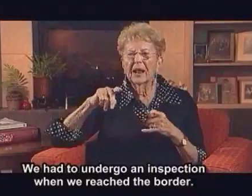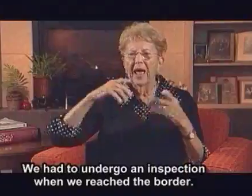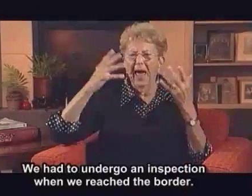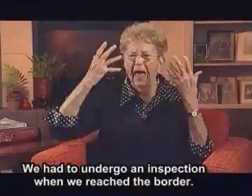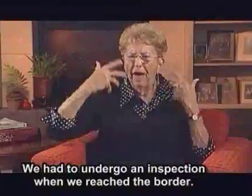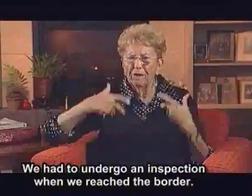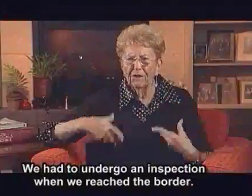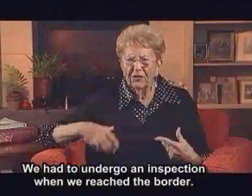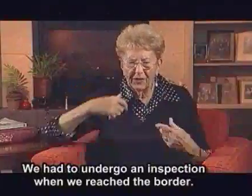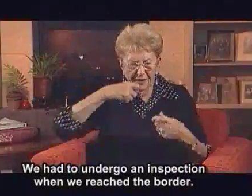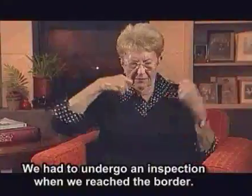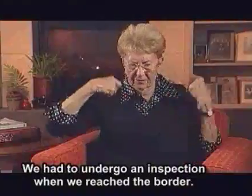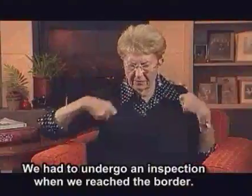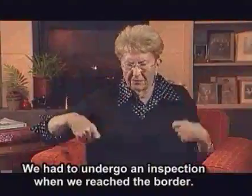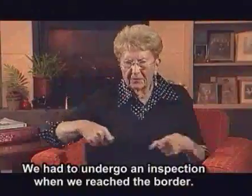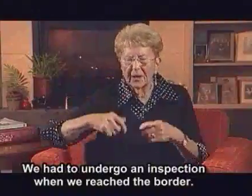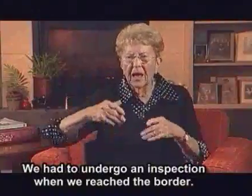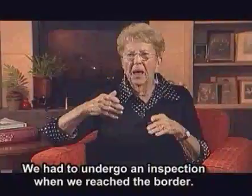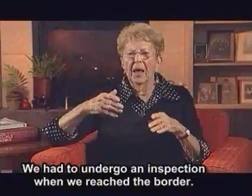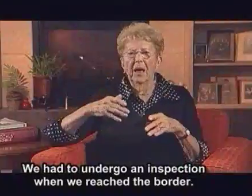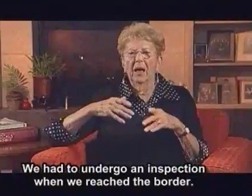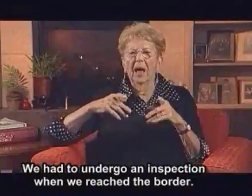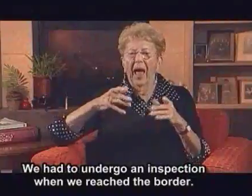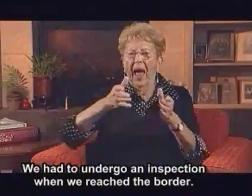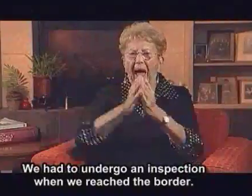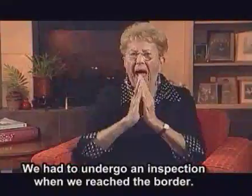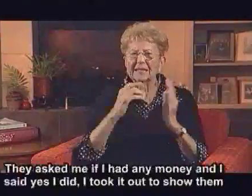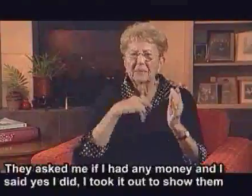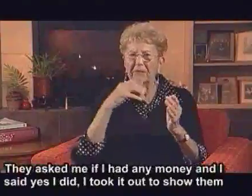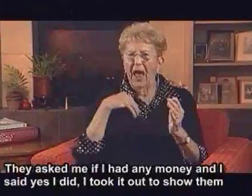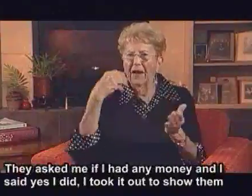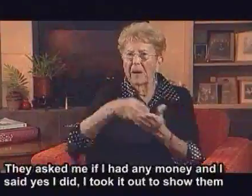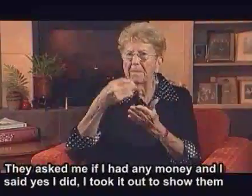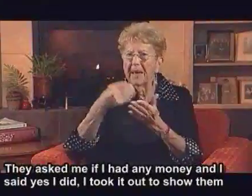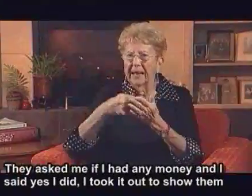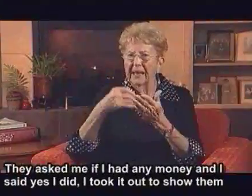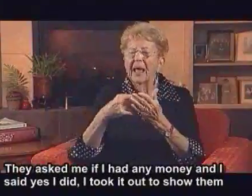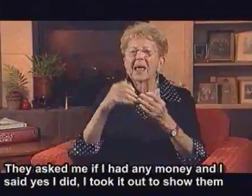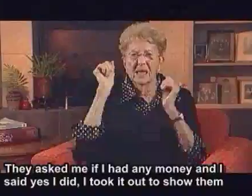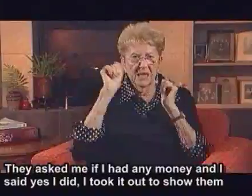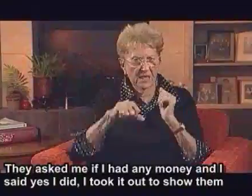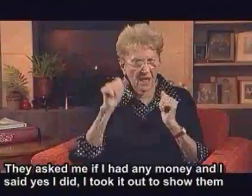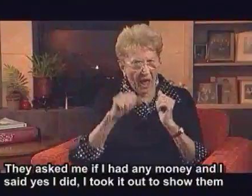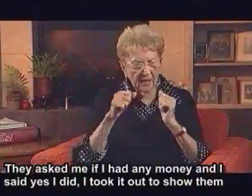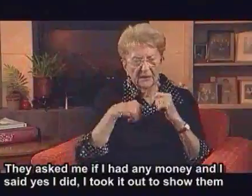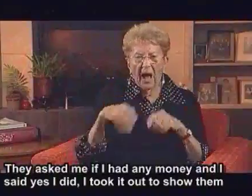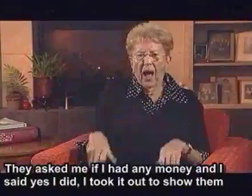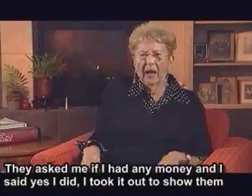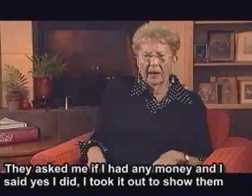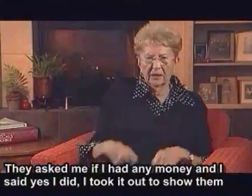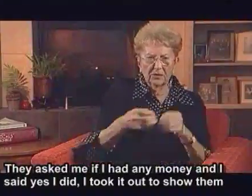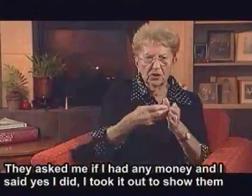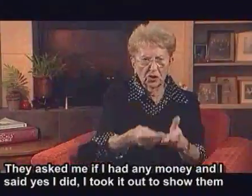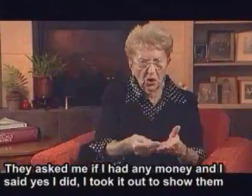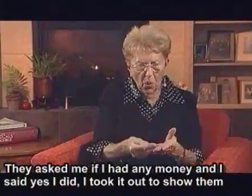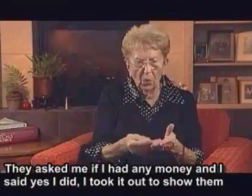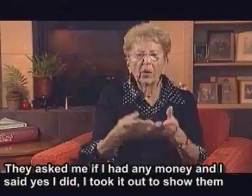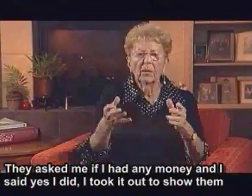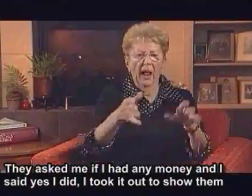We had to undergo an inspection when we reached the border. They asked me if I had any money, and I said yes, I did. I took it out to